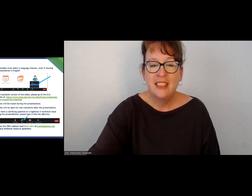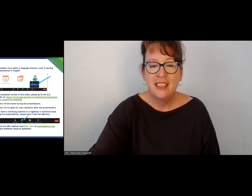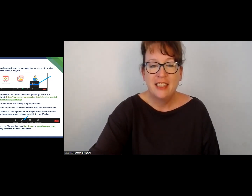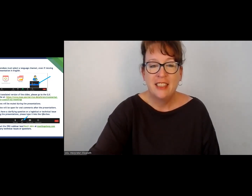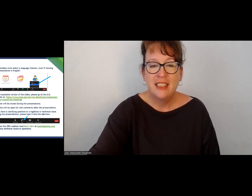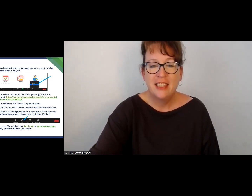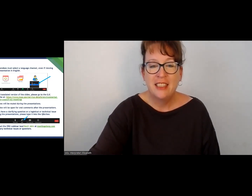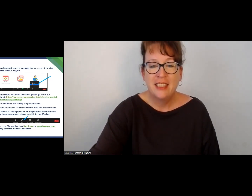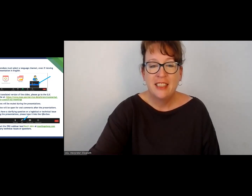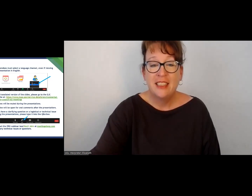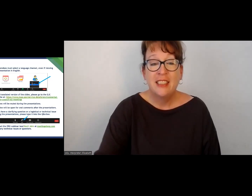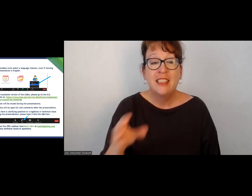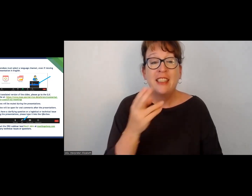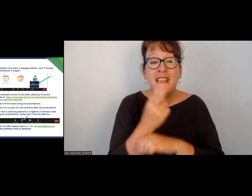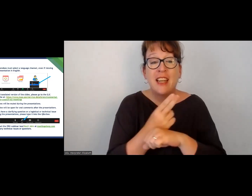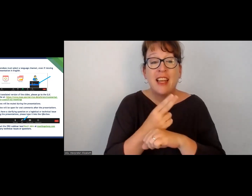Haitian Creole.